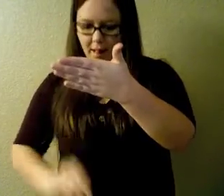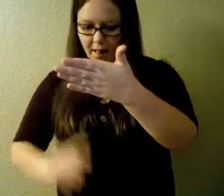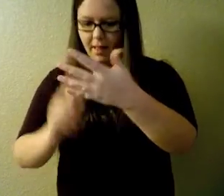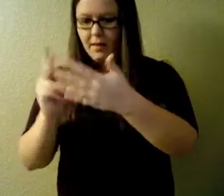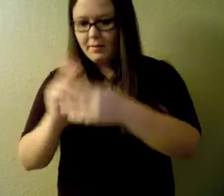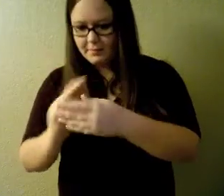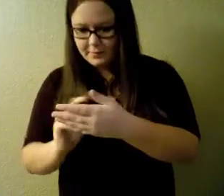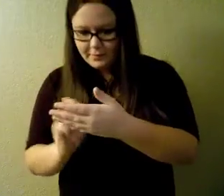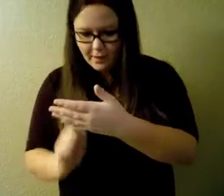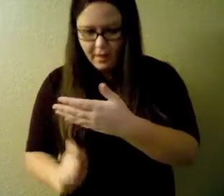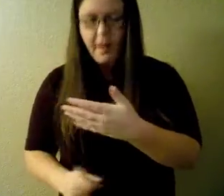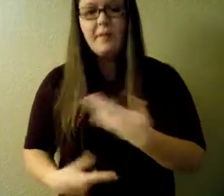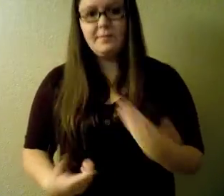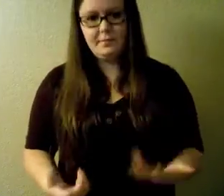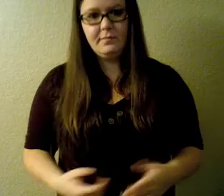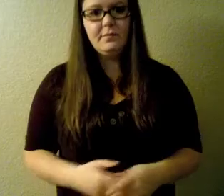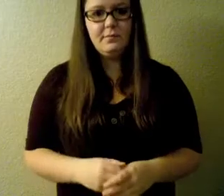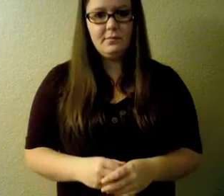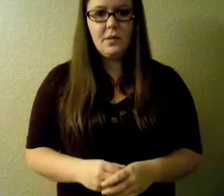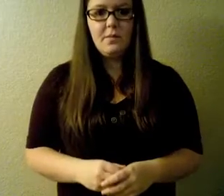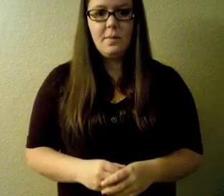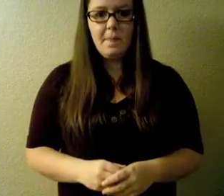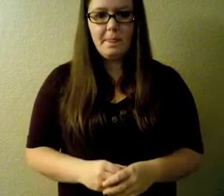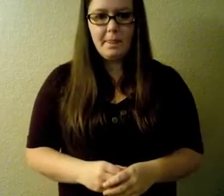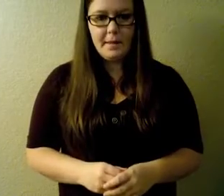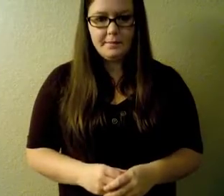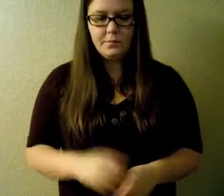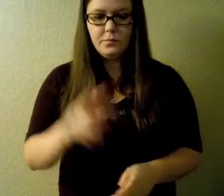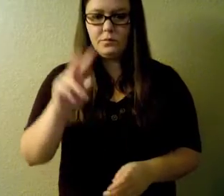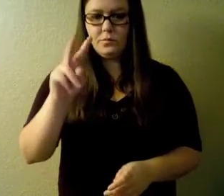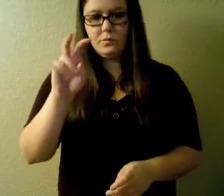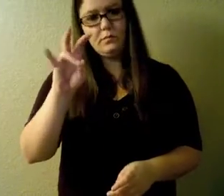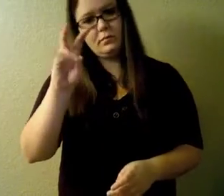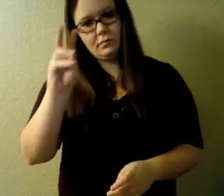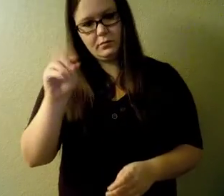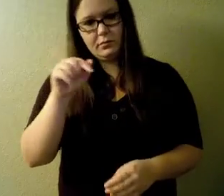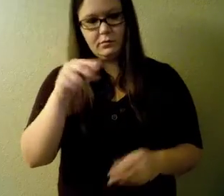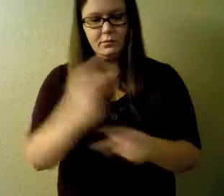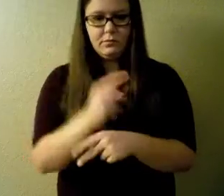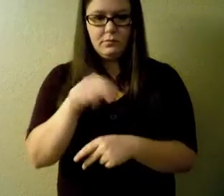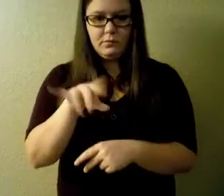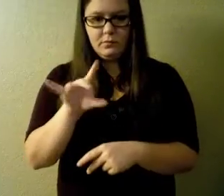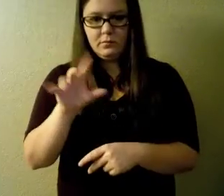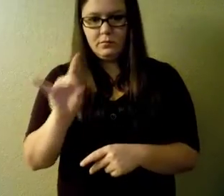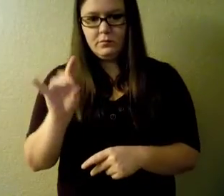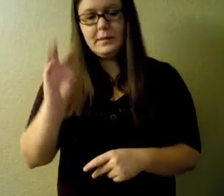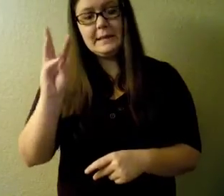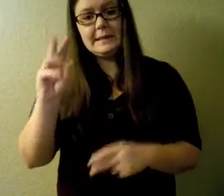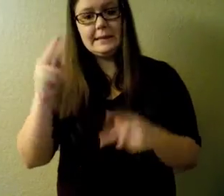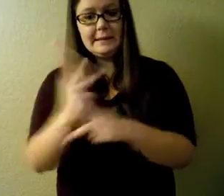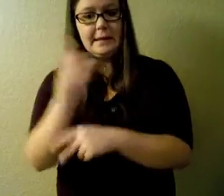is 48. 7 times 8 is 56. Plus 4 is